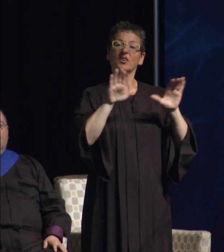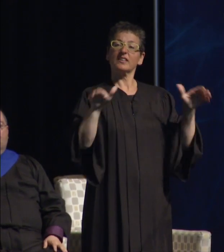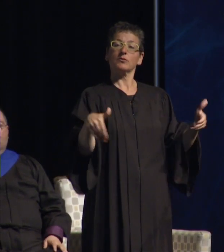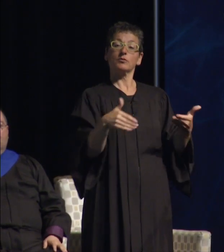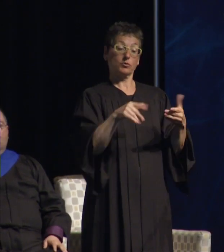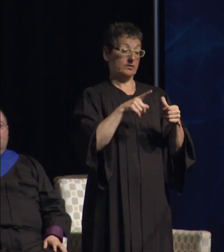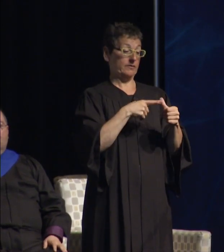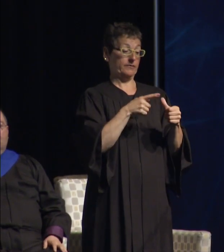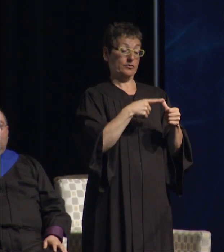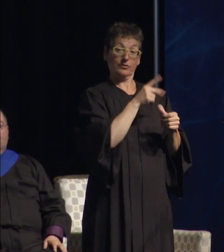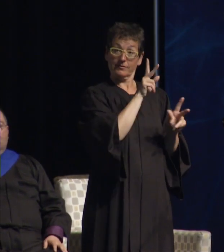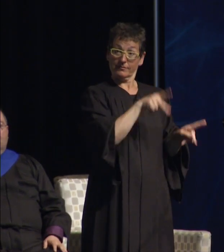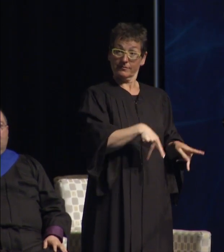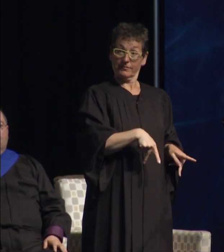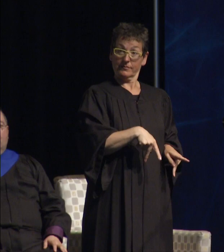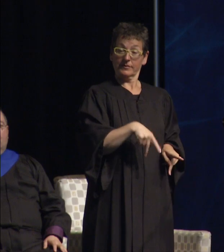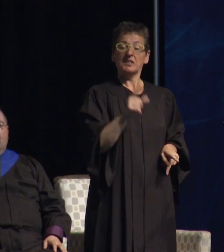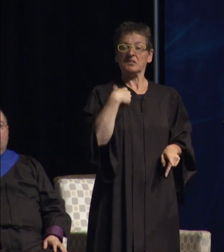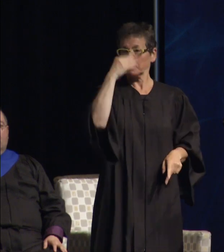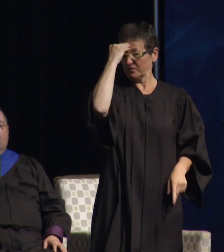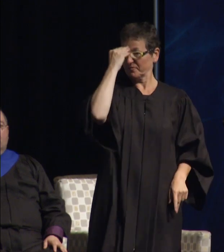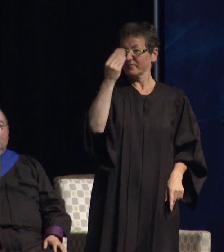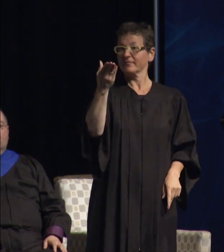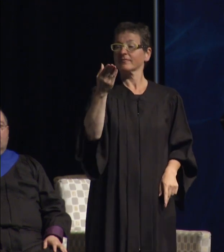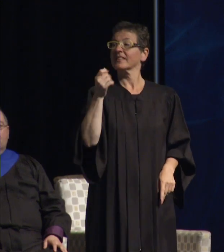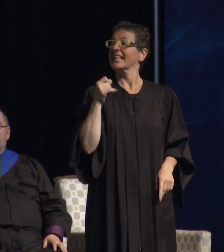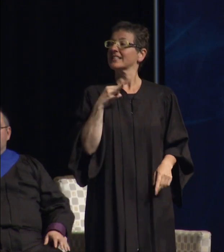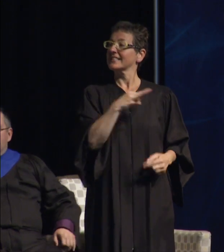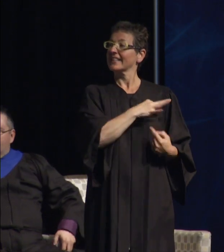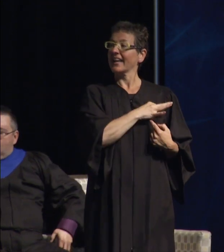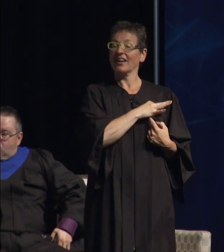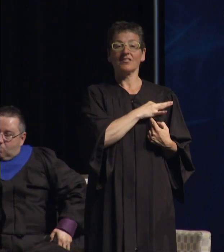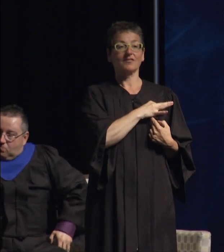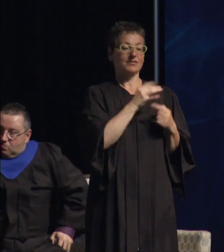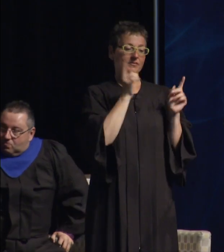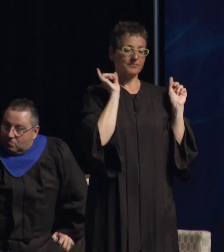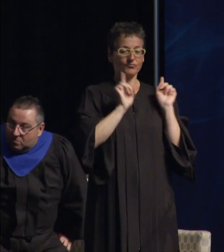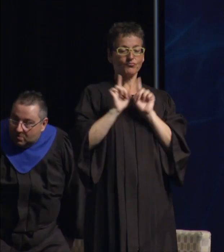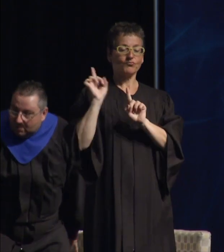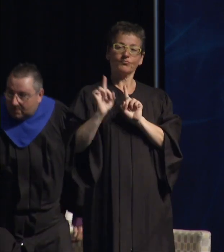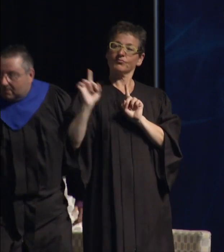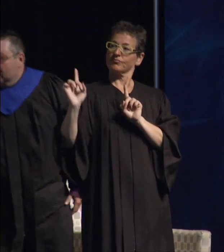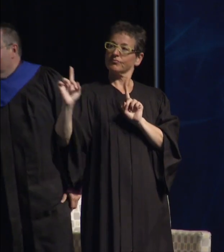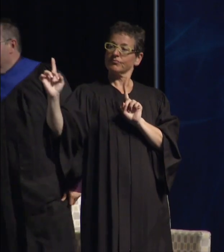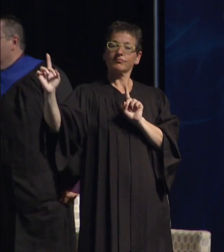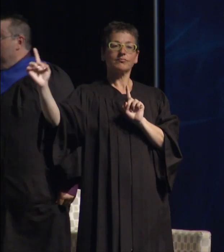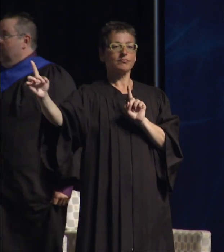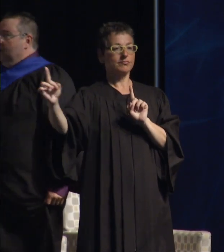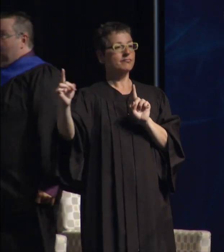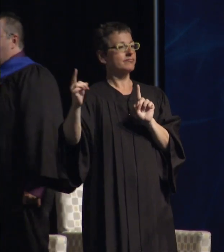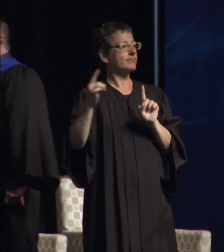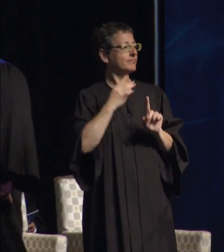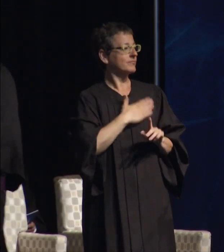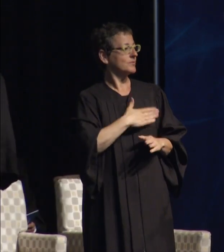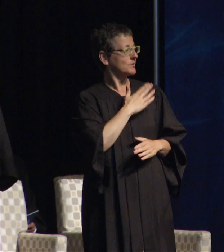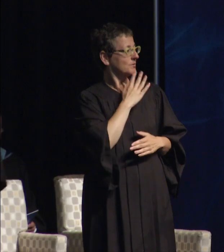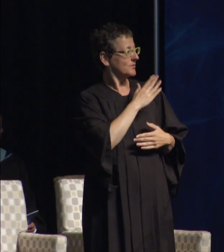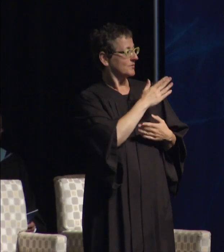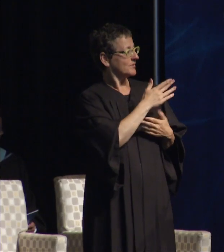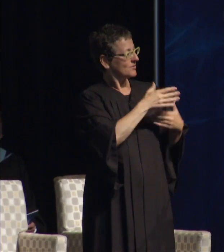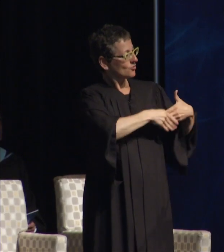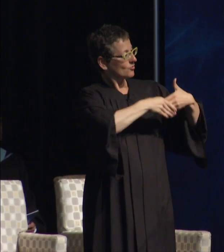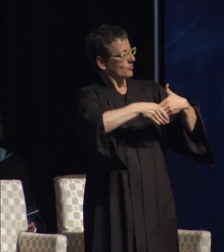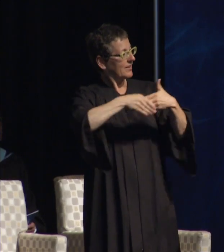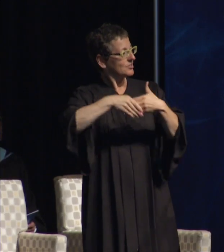graduate, however, it is our custom to invite faculty members who have taught our grads to join us at the front to congratulate